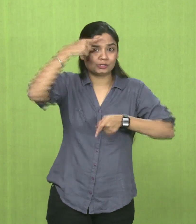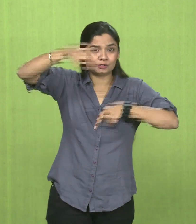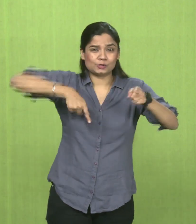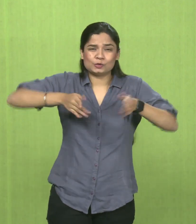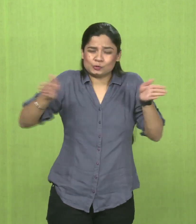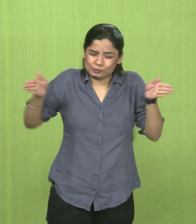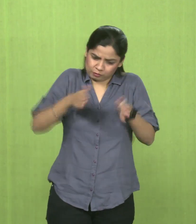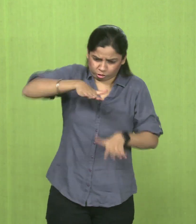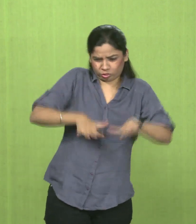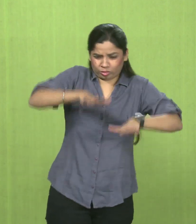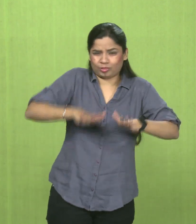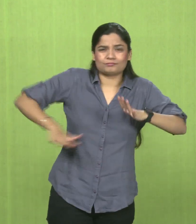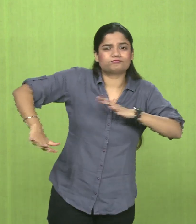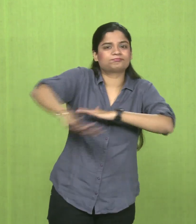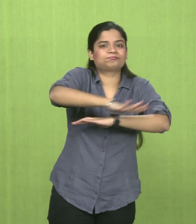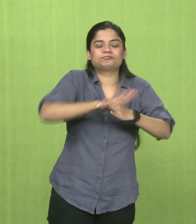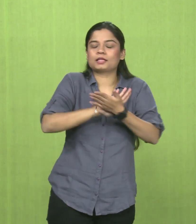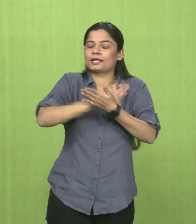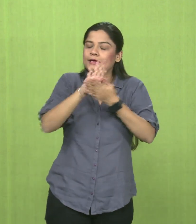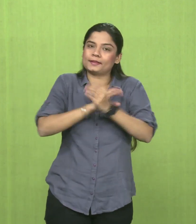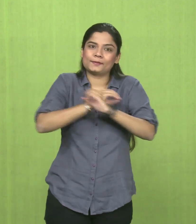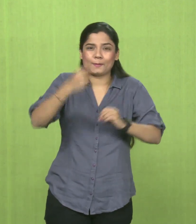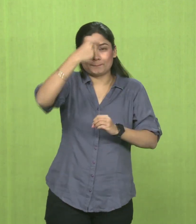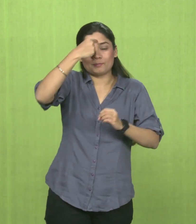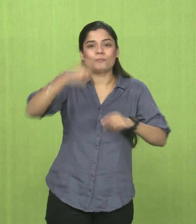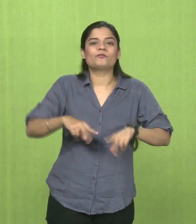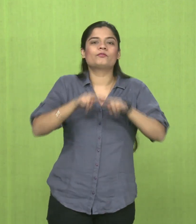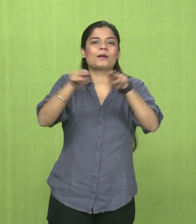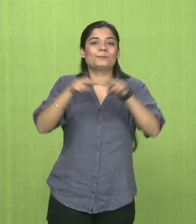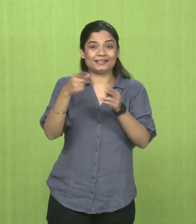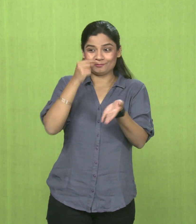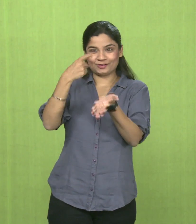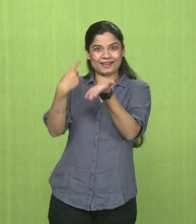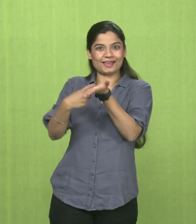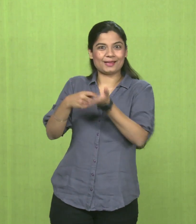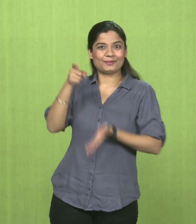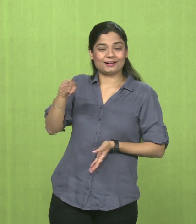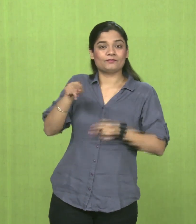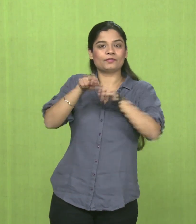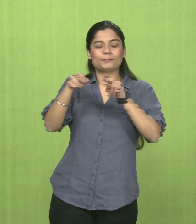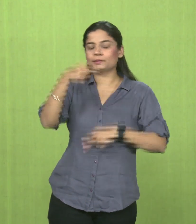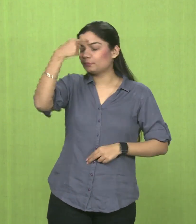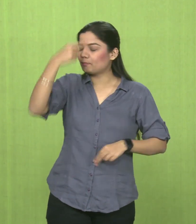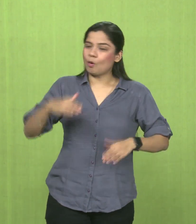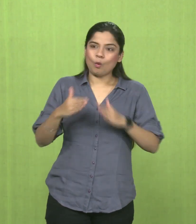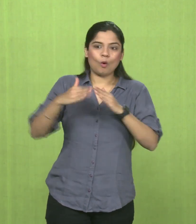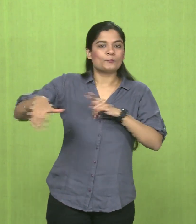very hygienic and clean. The roads are damp, they are not clean. So the family, Rahul's family, is